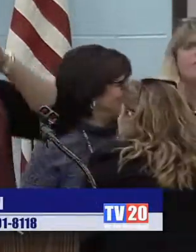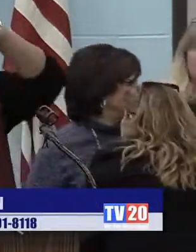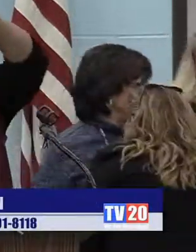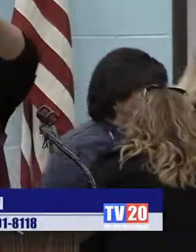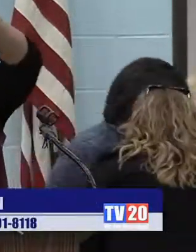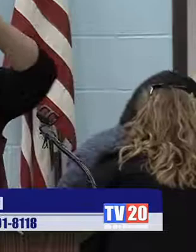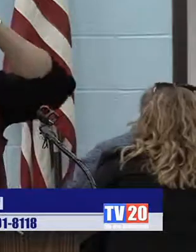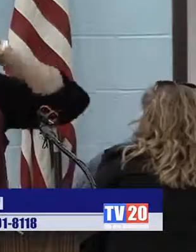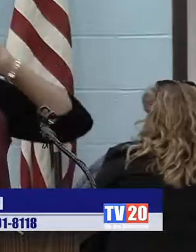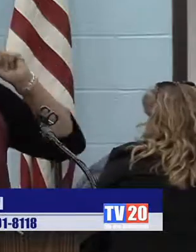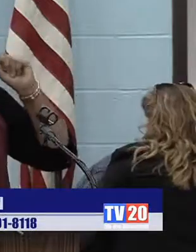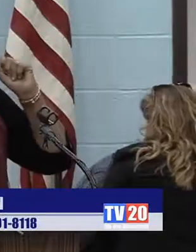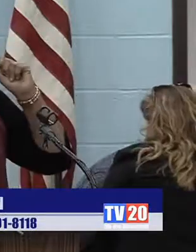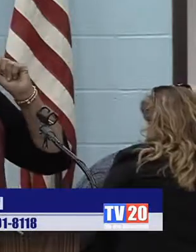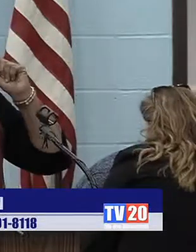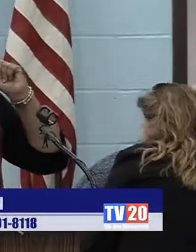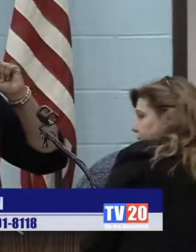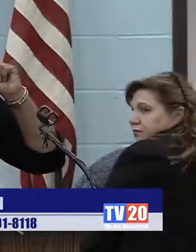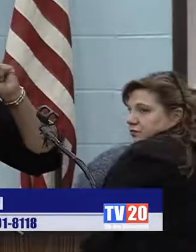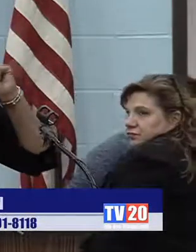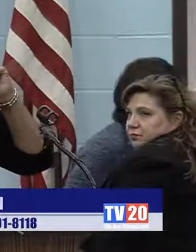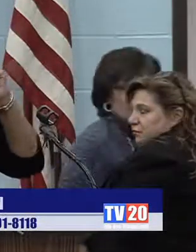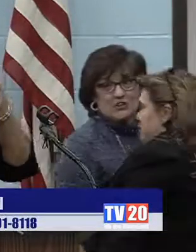everyone. Ladies,